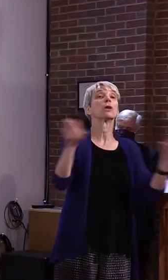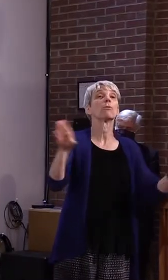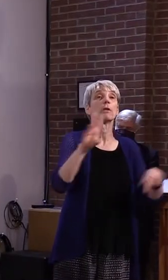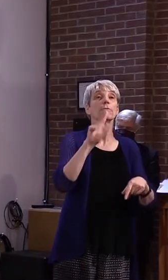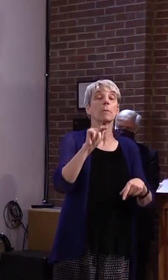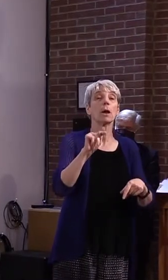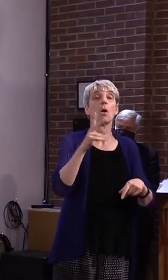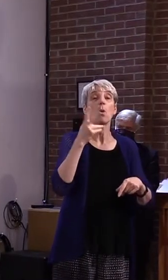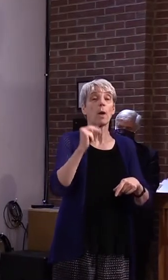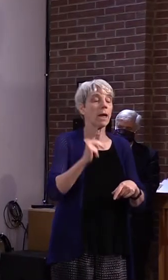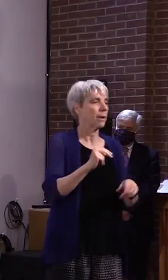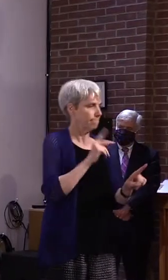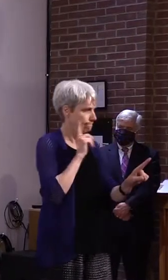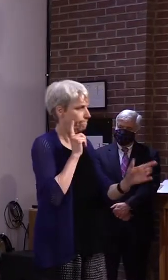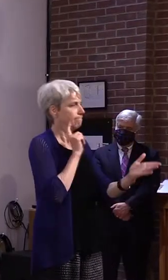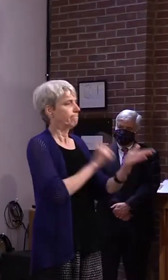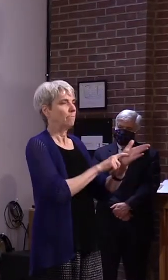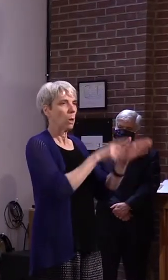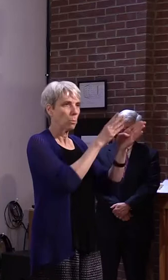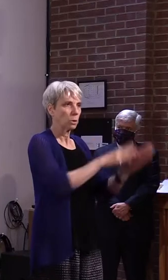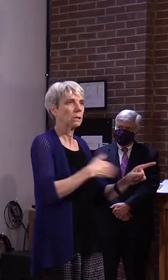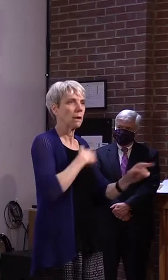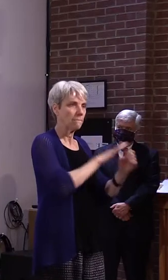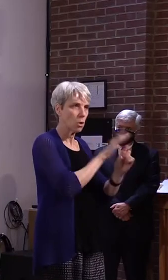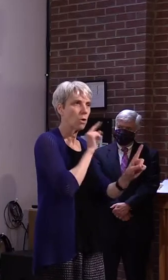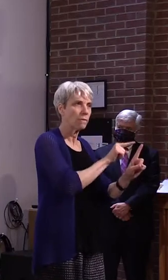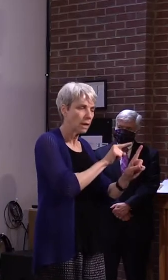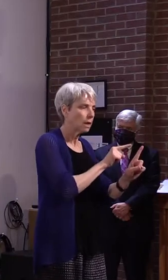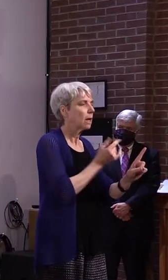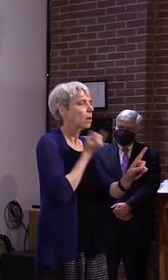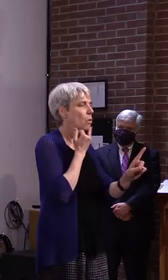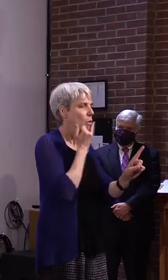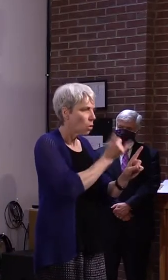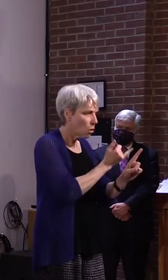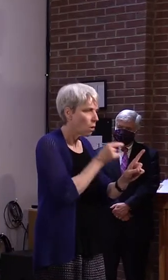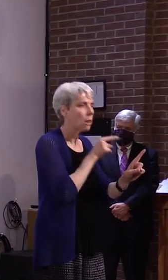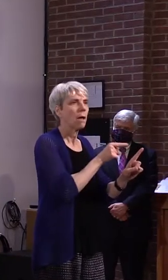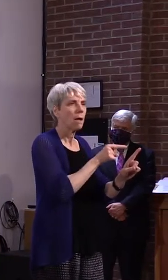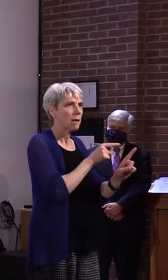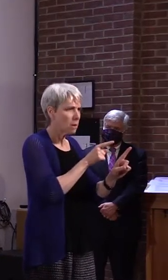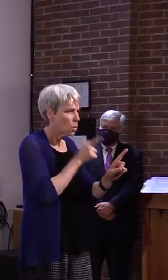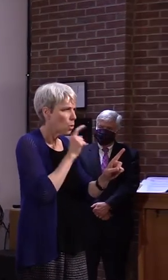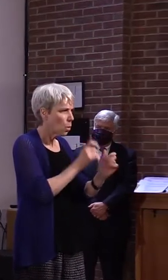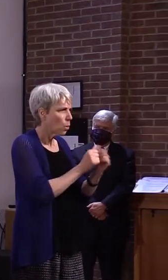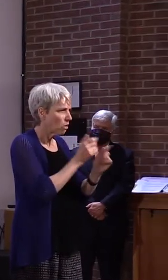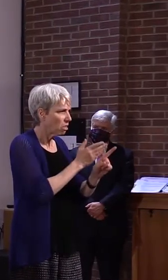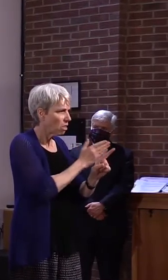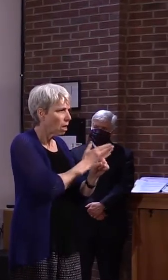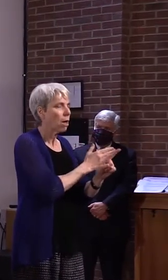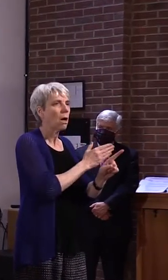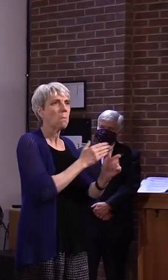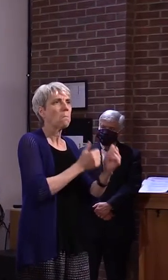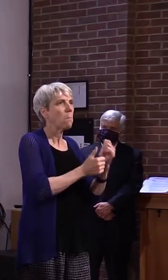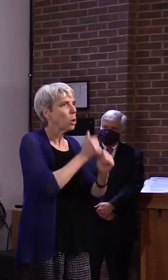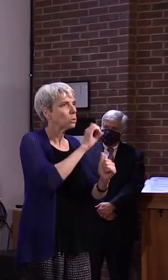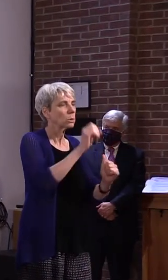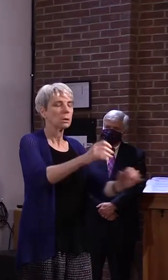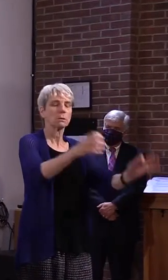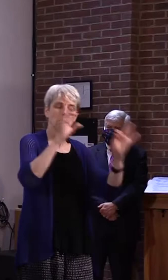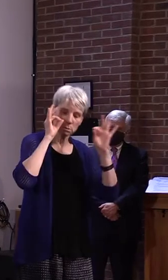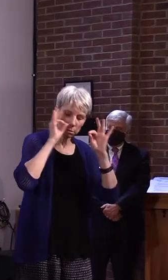Vermont. Going to this specific outbreak, there are a few noteworthy instances where it was not as positive as we've